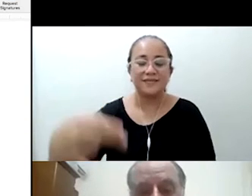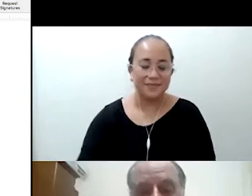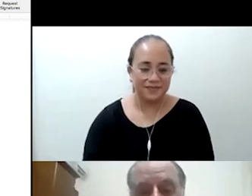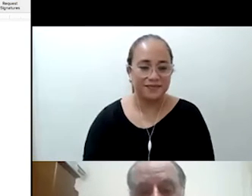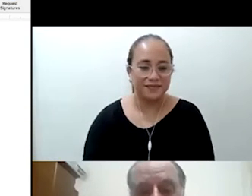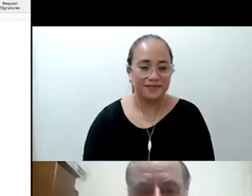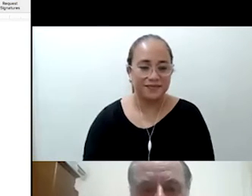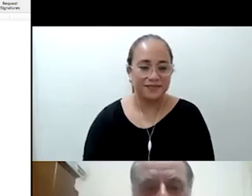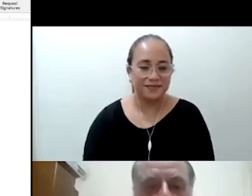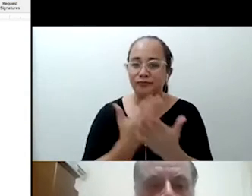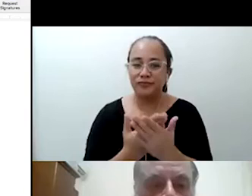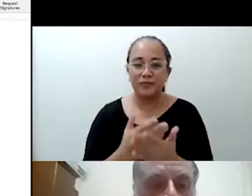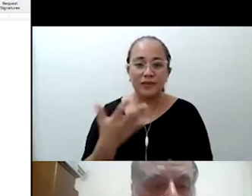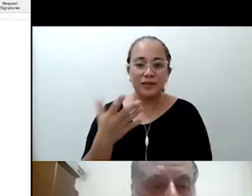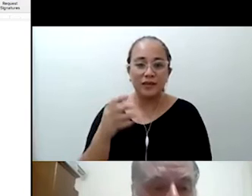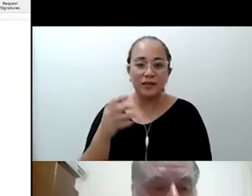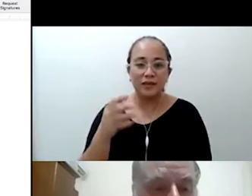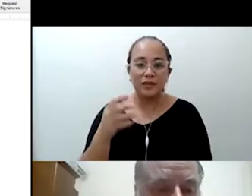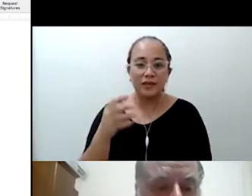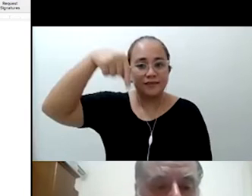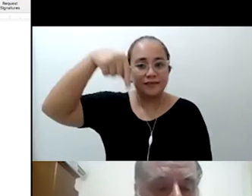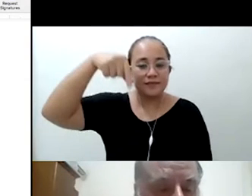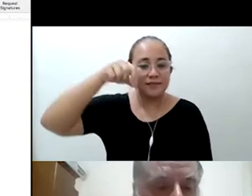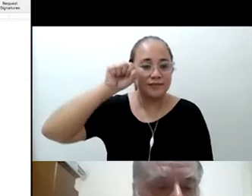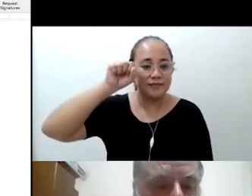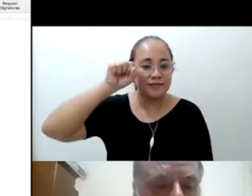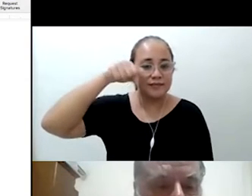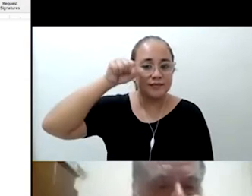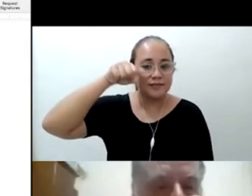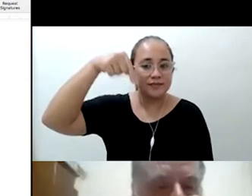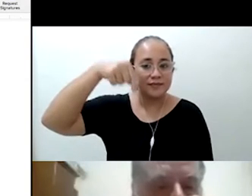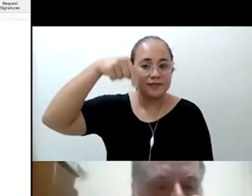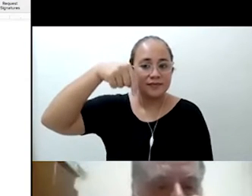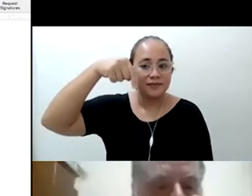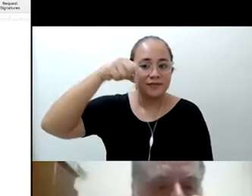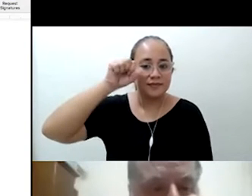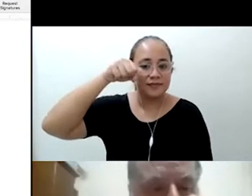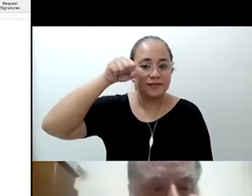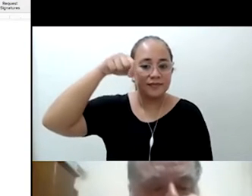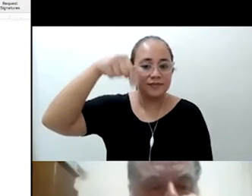Okay, good. Chuck, go down to the, you wanna, yes. Put it in.